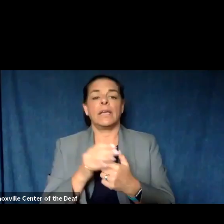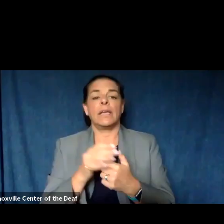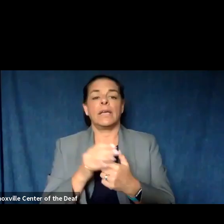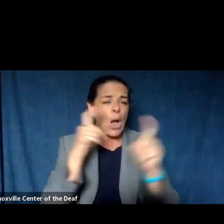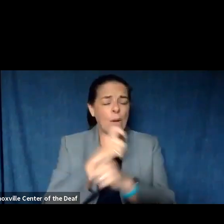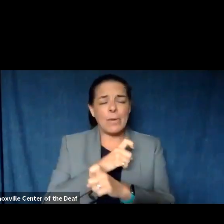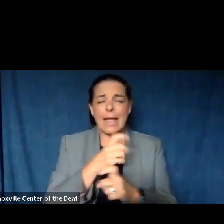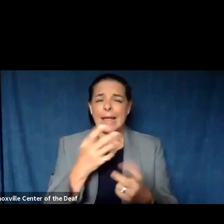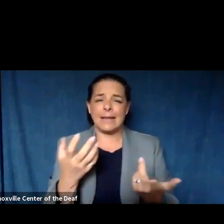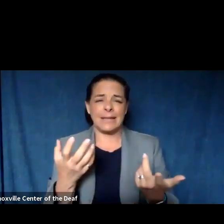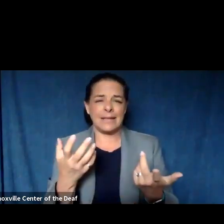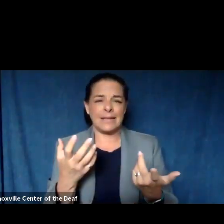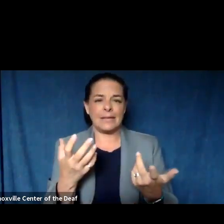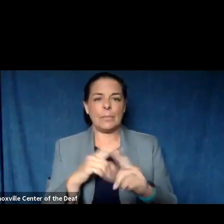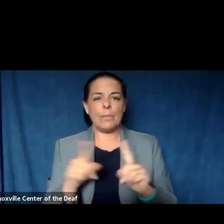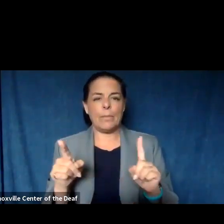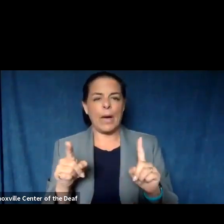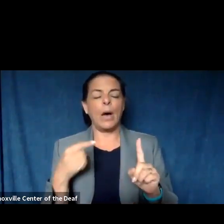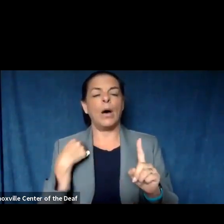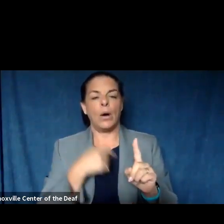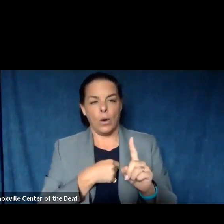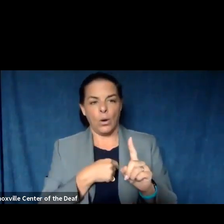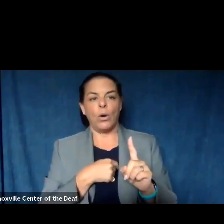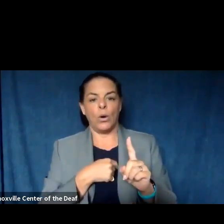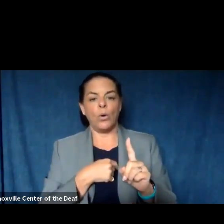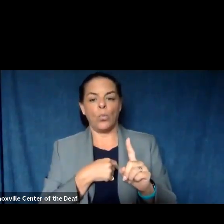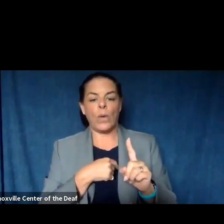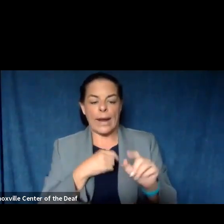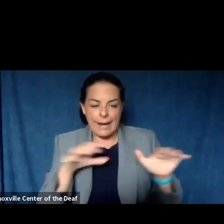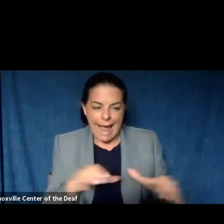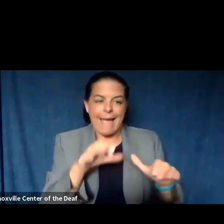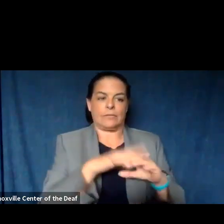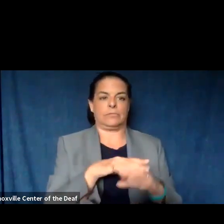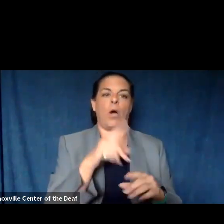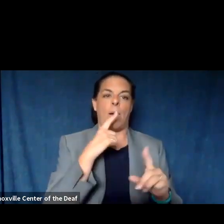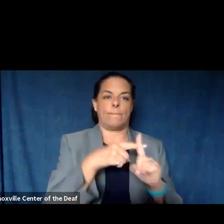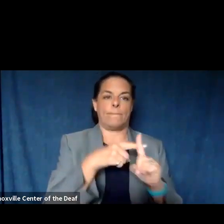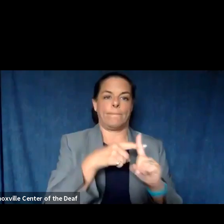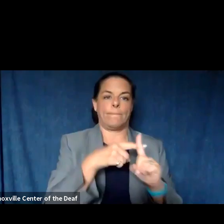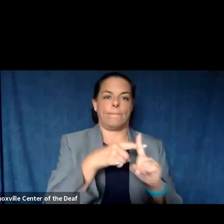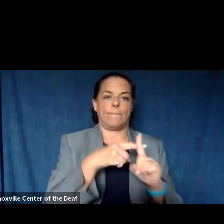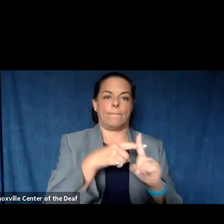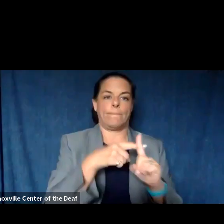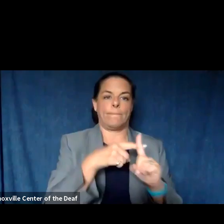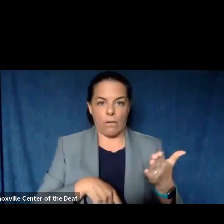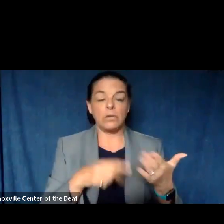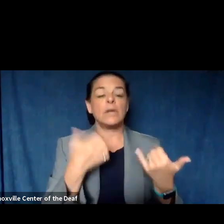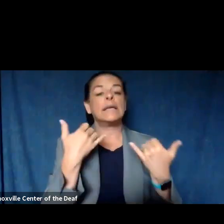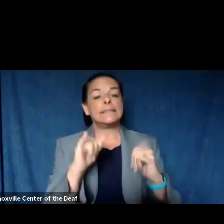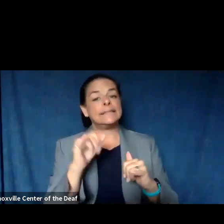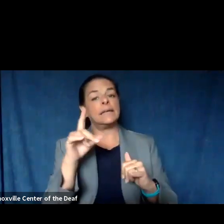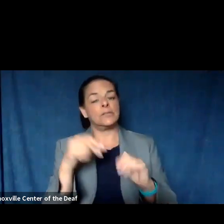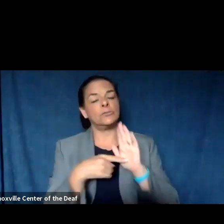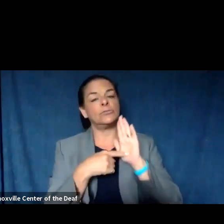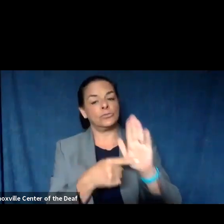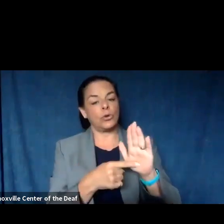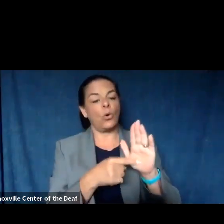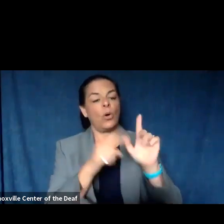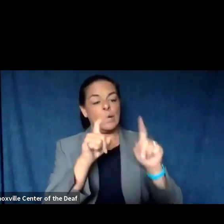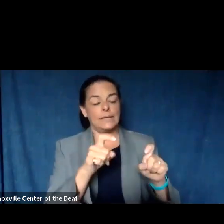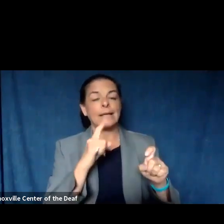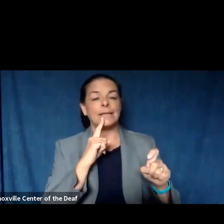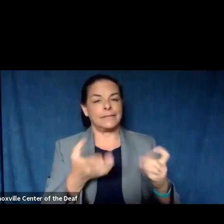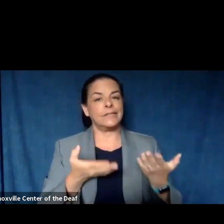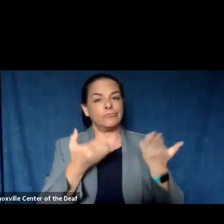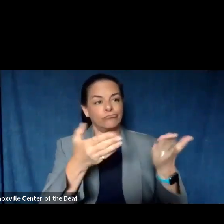complicated, but we act on the positive cases no matter what on there, and it does still indicate testing that's available